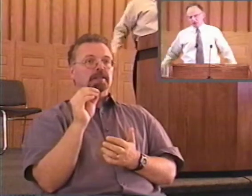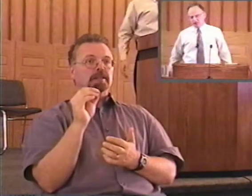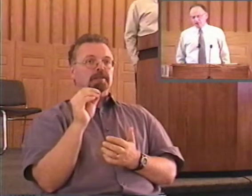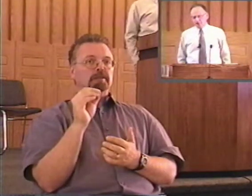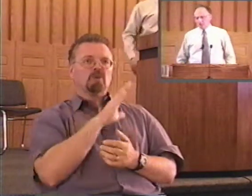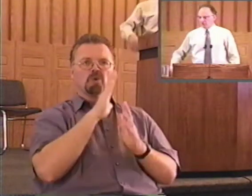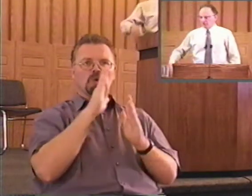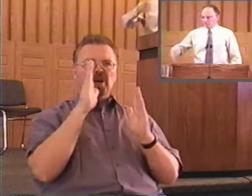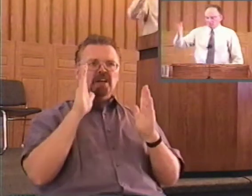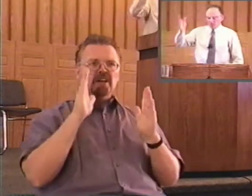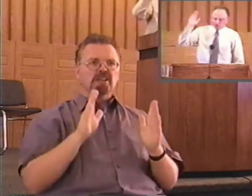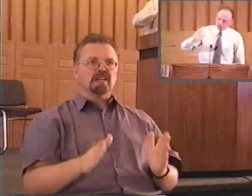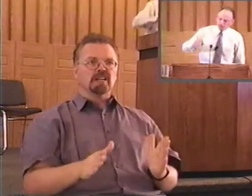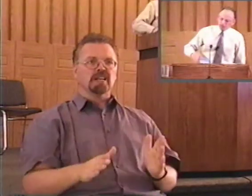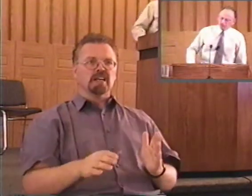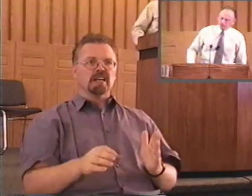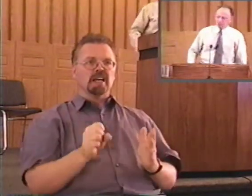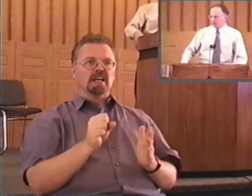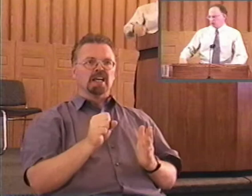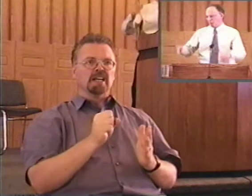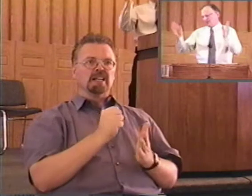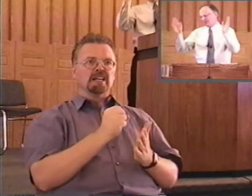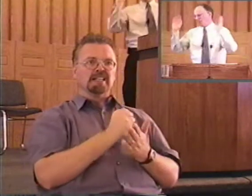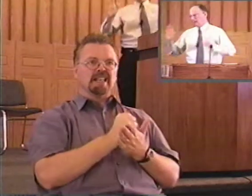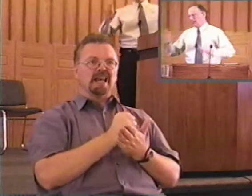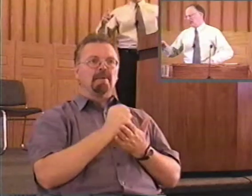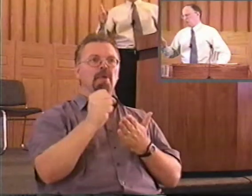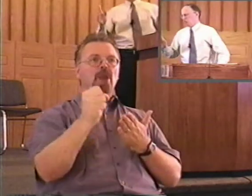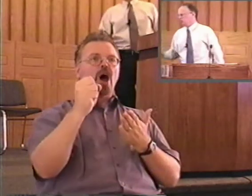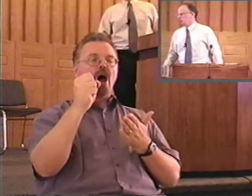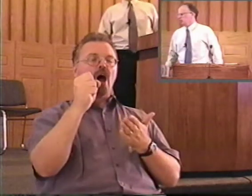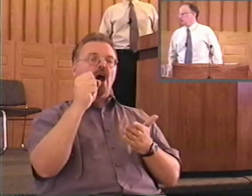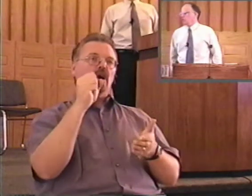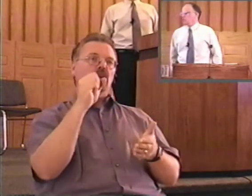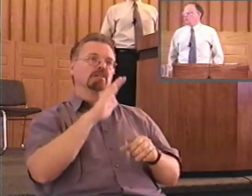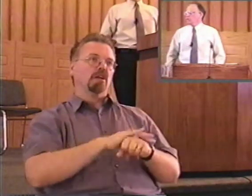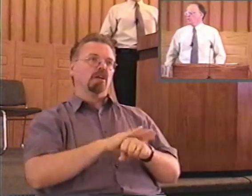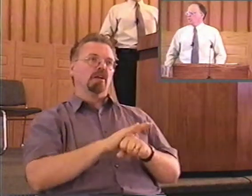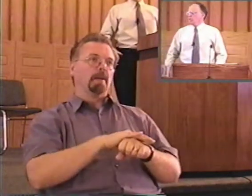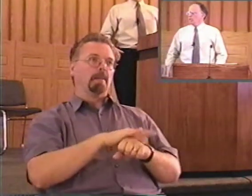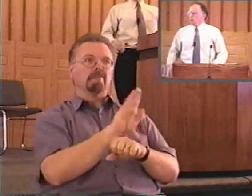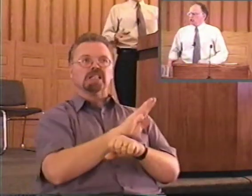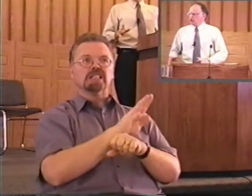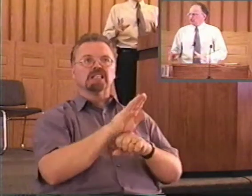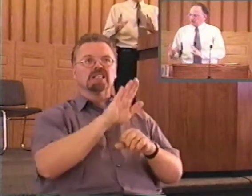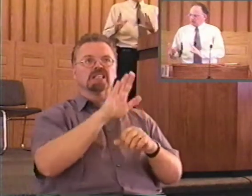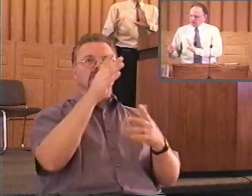these Christian seminars on Christian businessmen or something. I can't remember what he did.